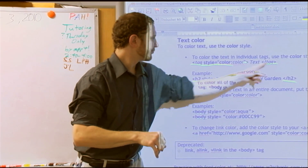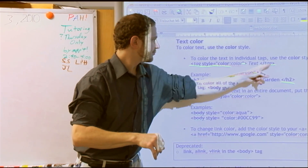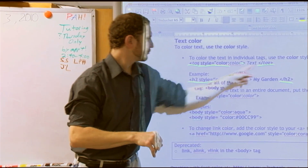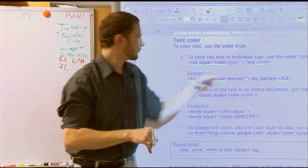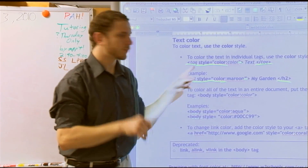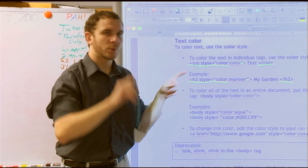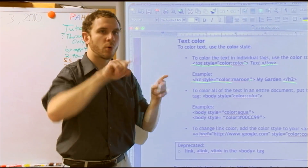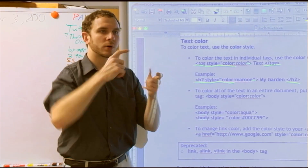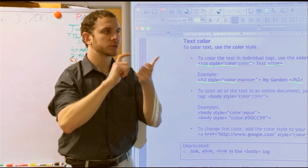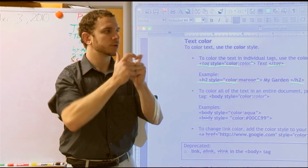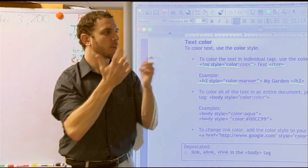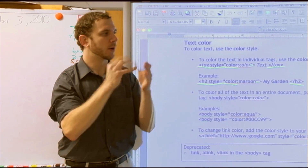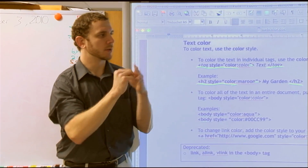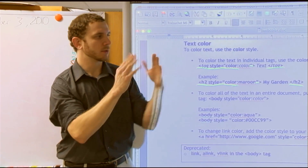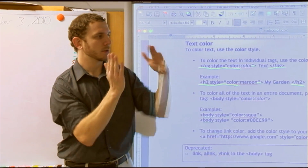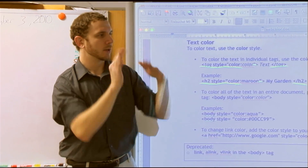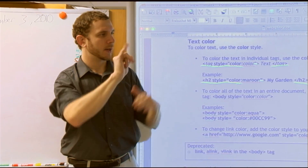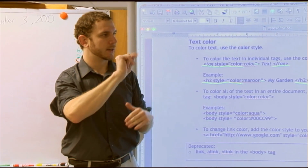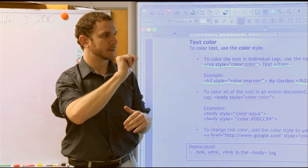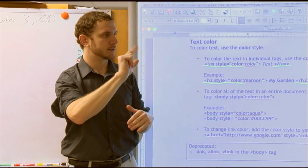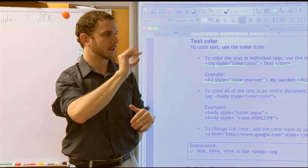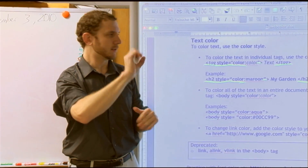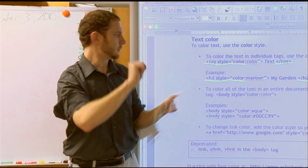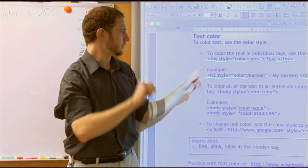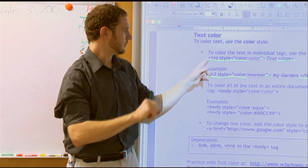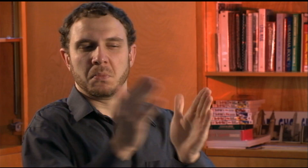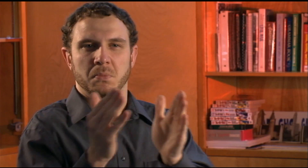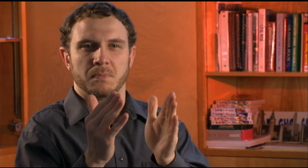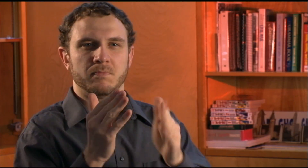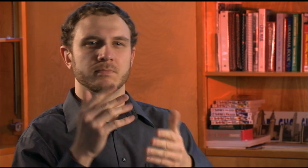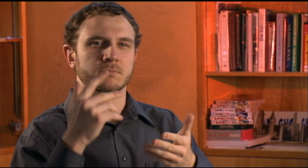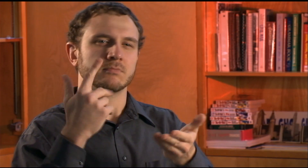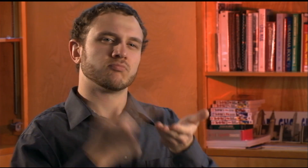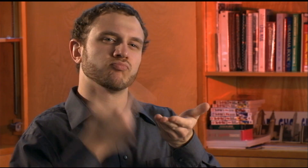But since I'm only conducting class two times a week for the entire school year,